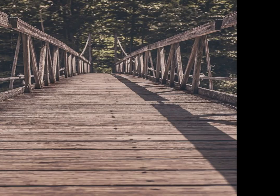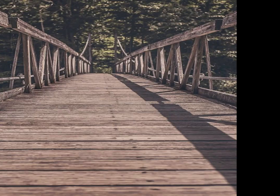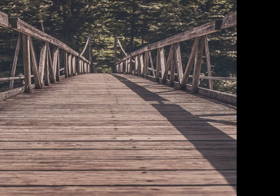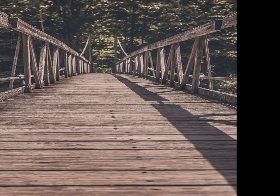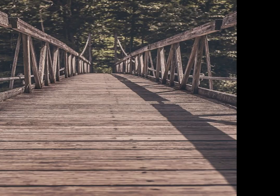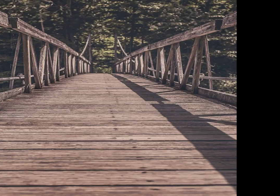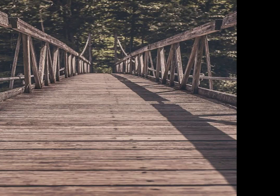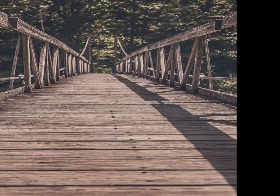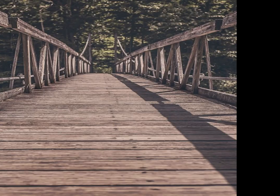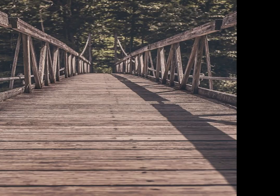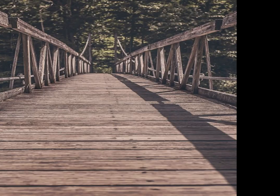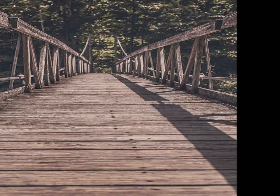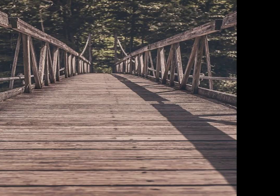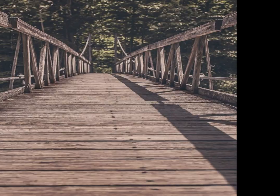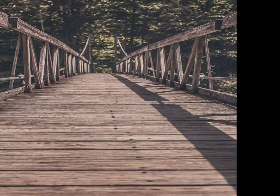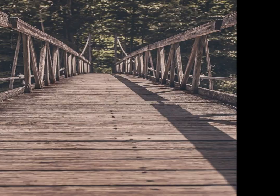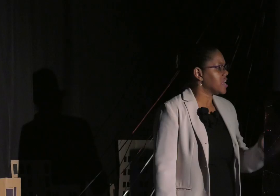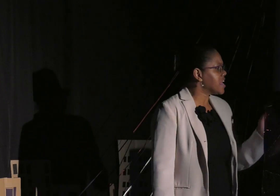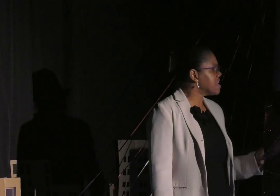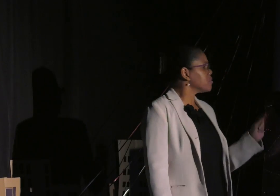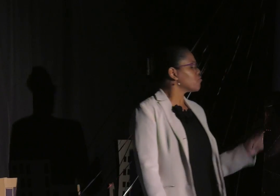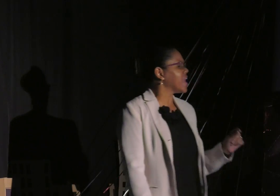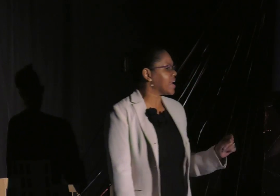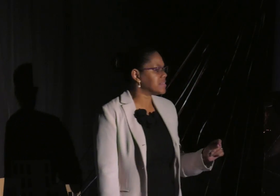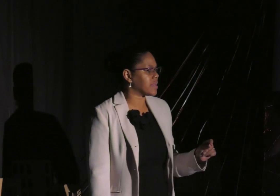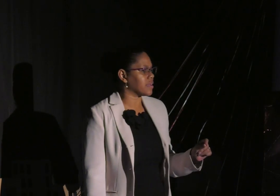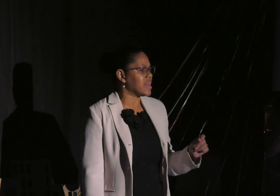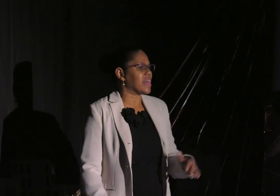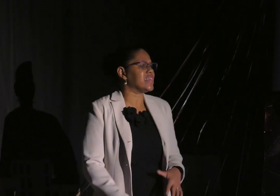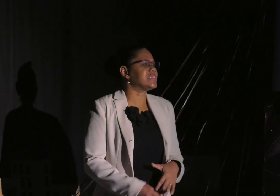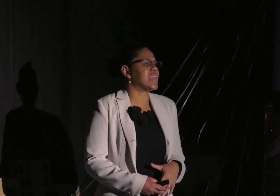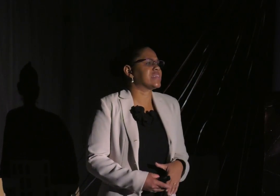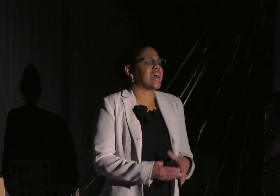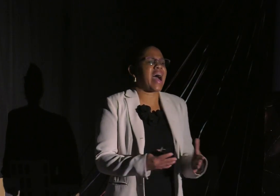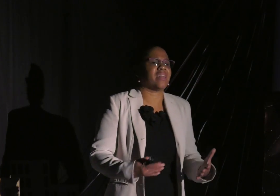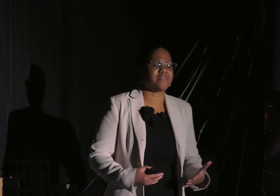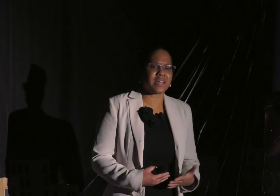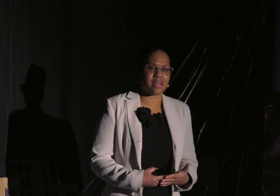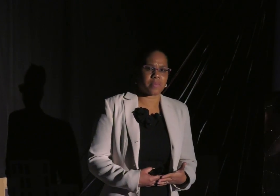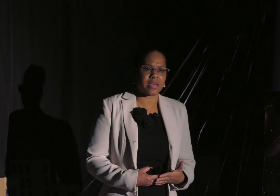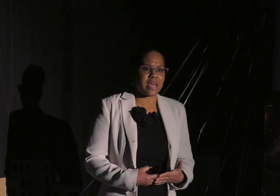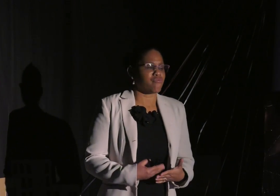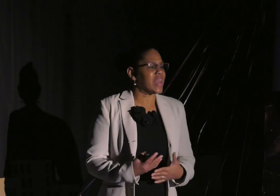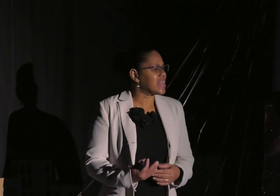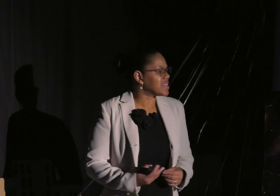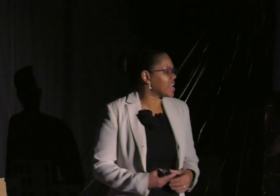make the effort. We have to, even realizing that this takes a lot of time, realizing that